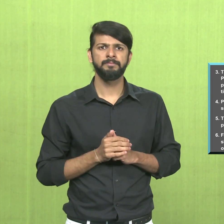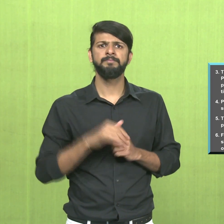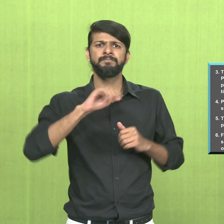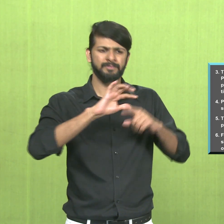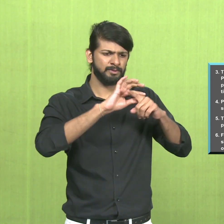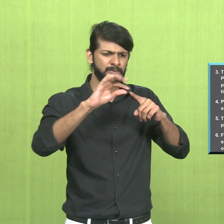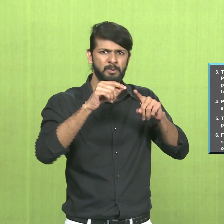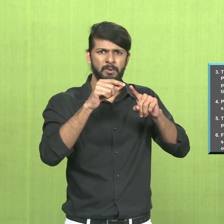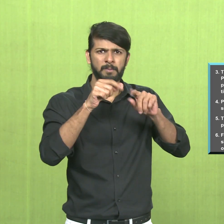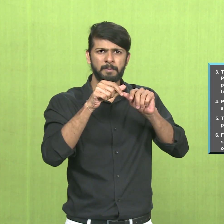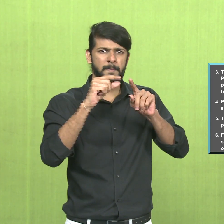Answer number 4.